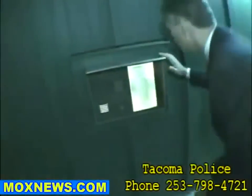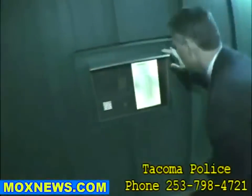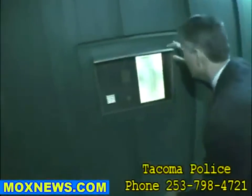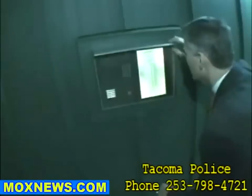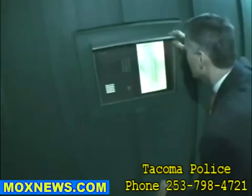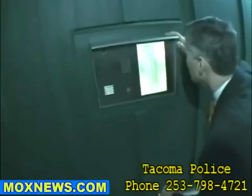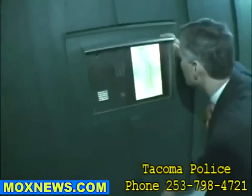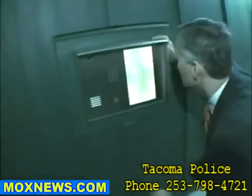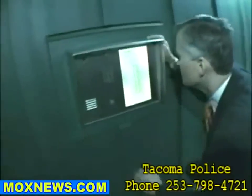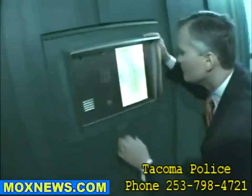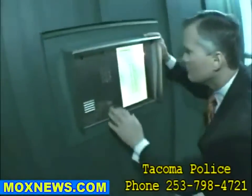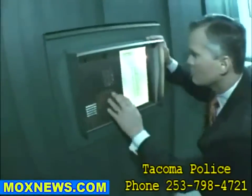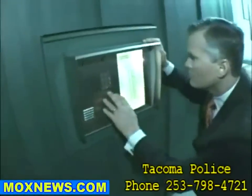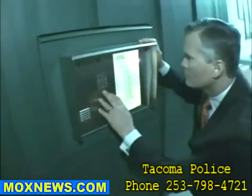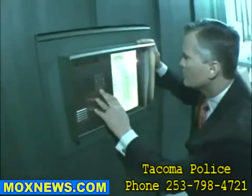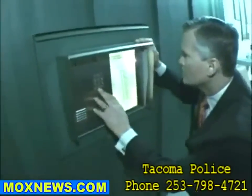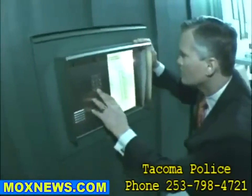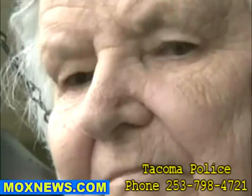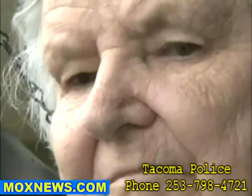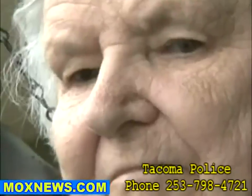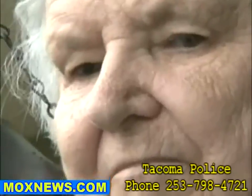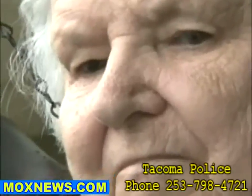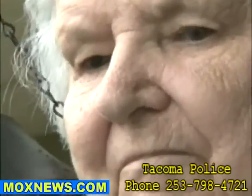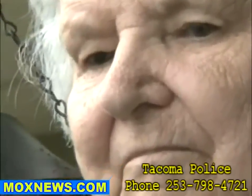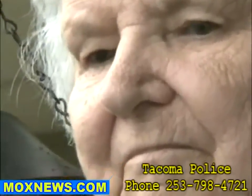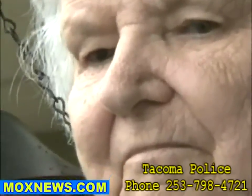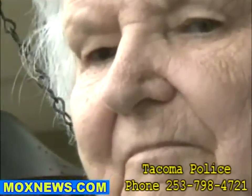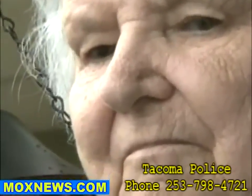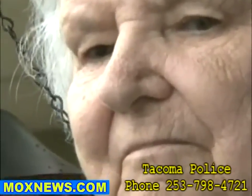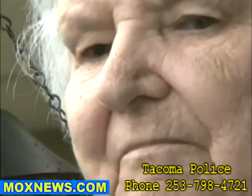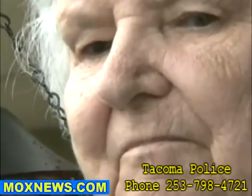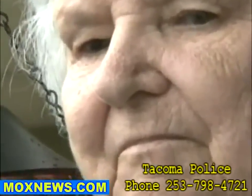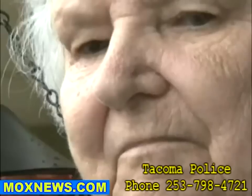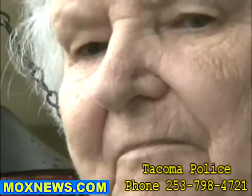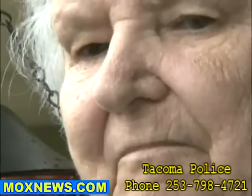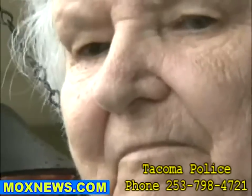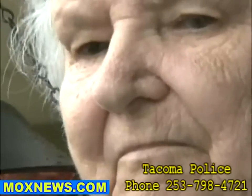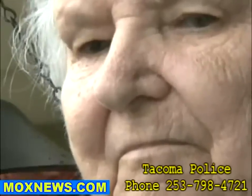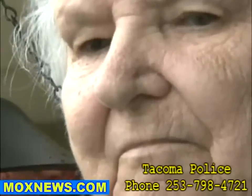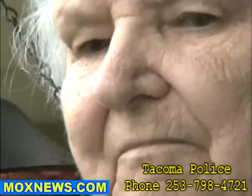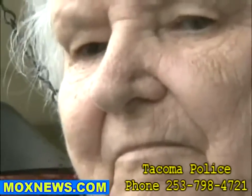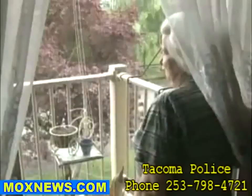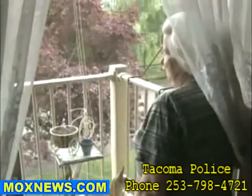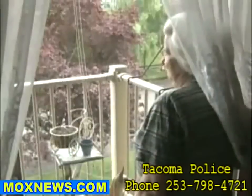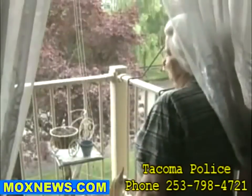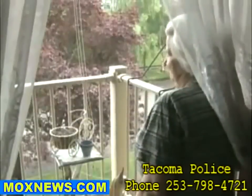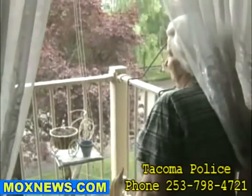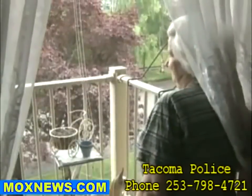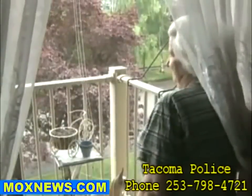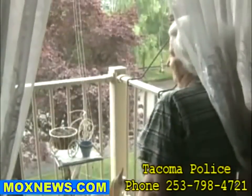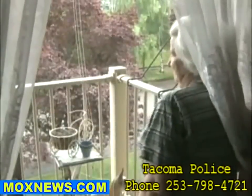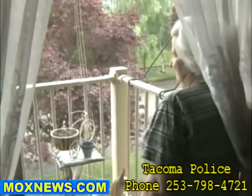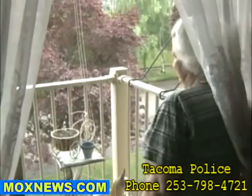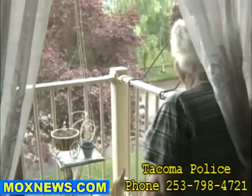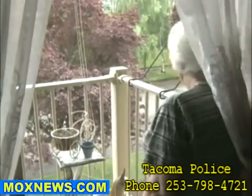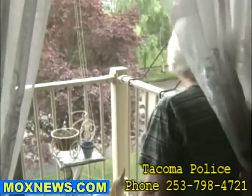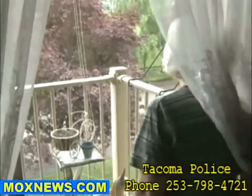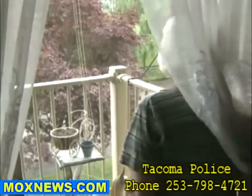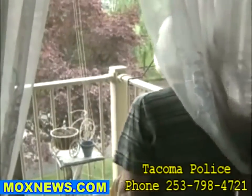the taser incident for witnesses. Margaret Sims's apartment is right over the spot. She says it was around 11:30 at